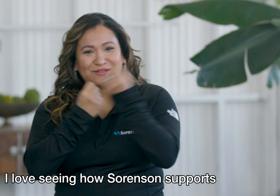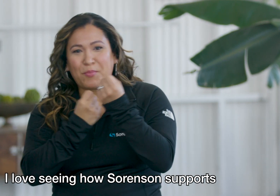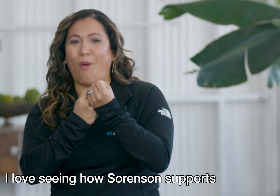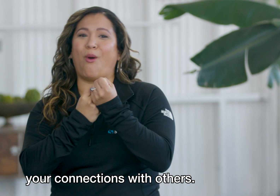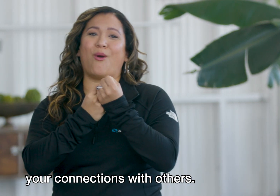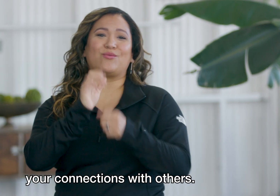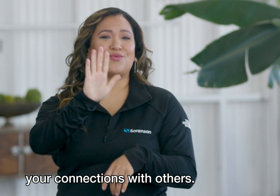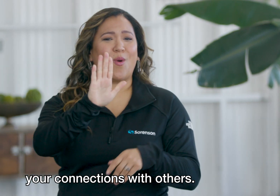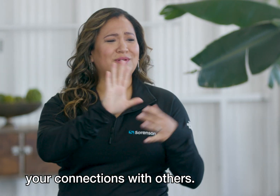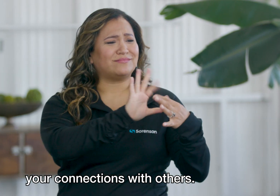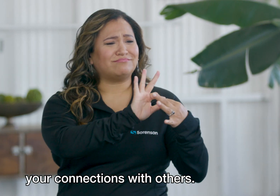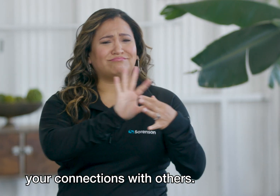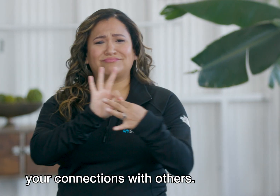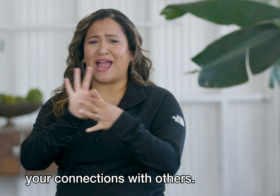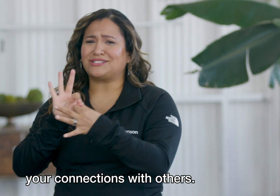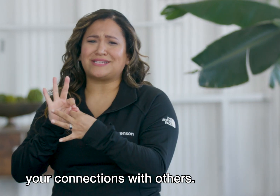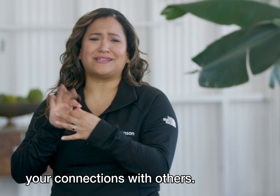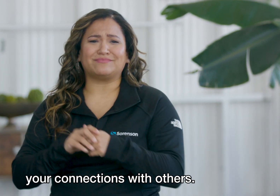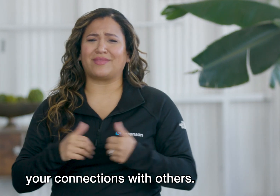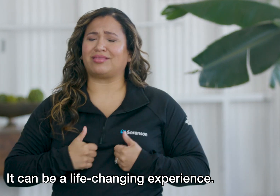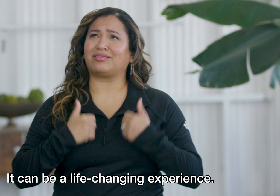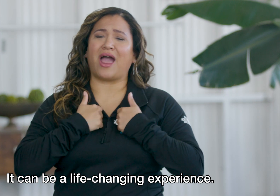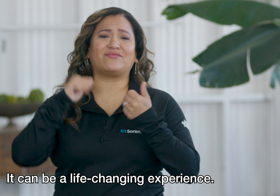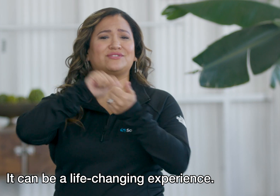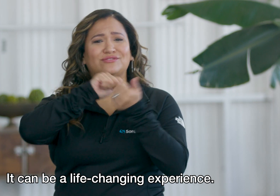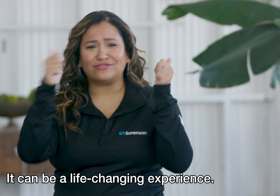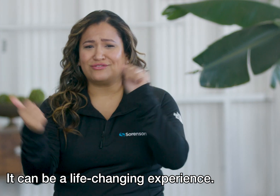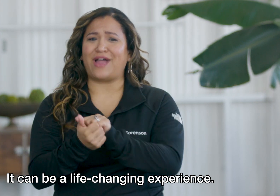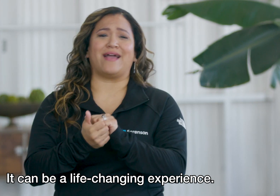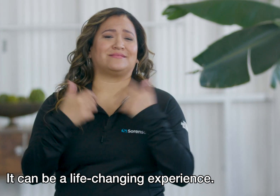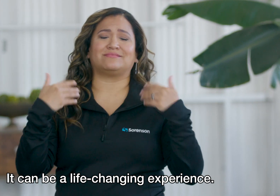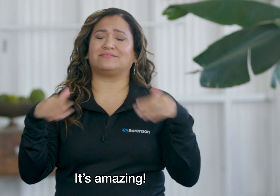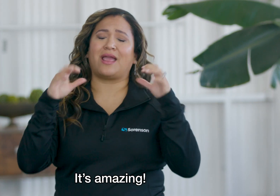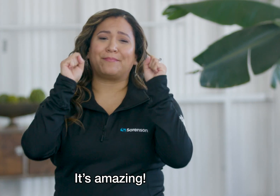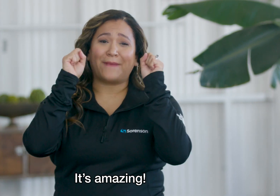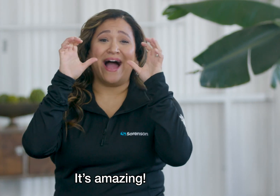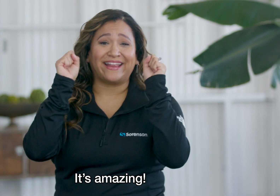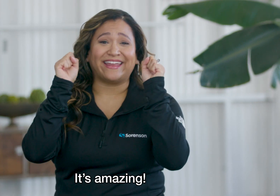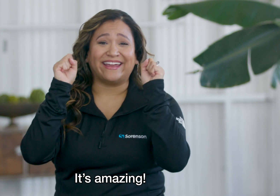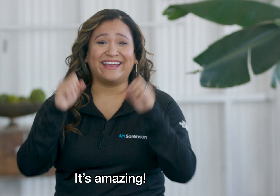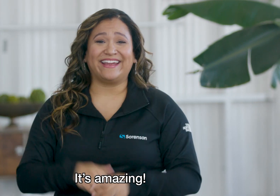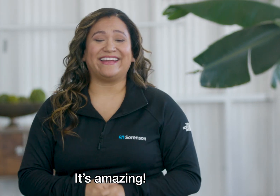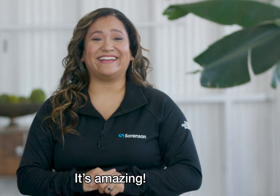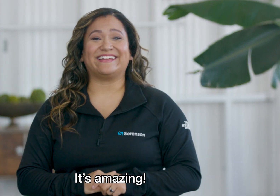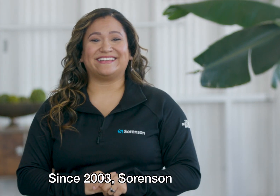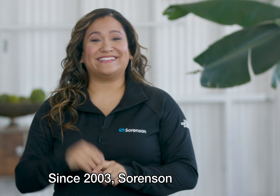your connections with others. It can be a life-changing experience. It's amazing.